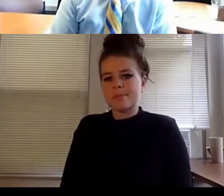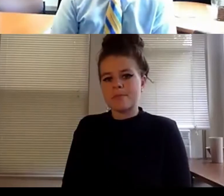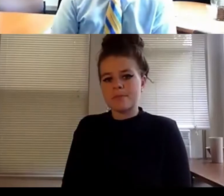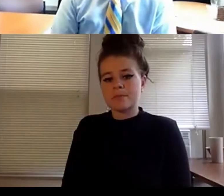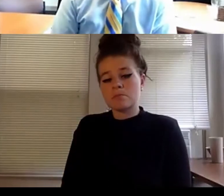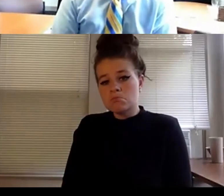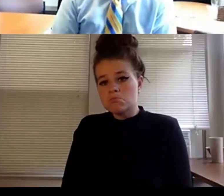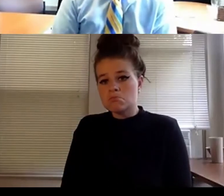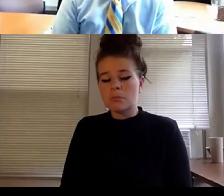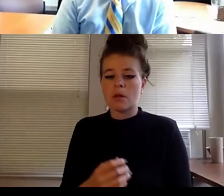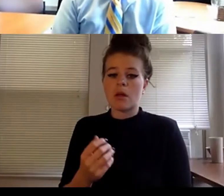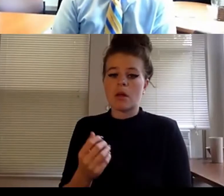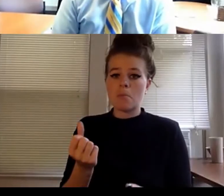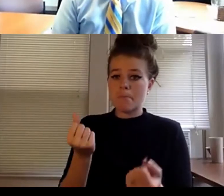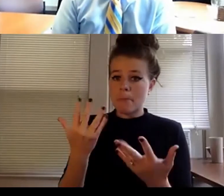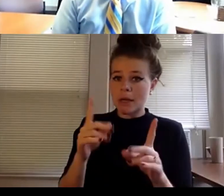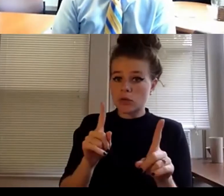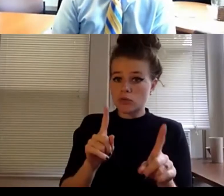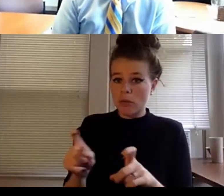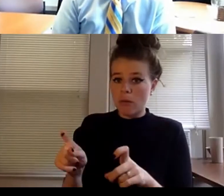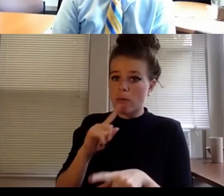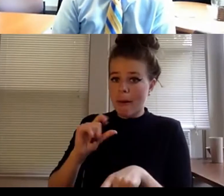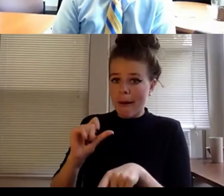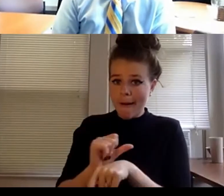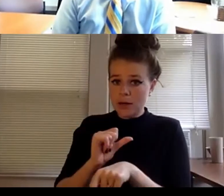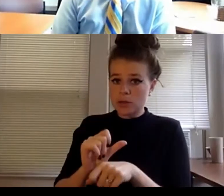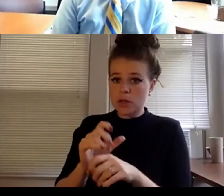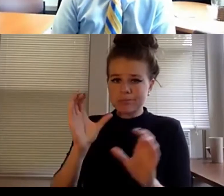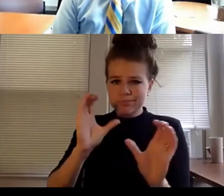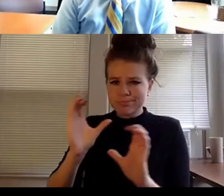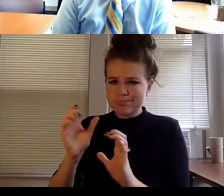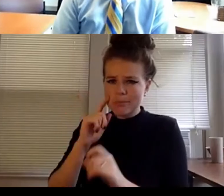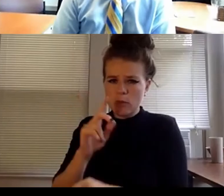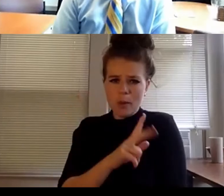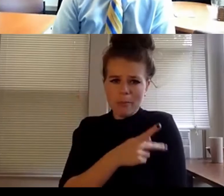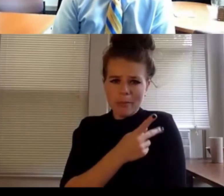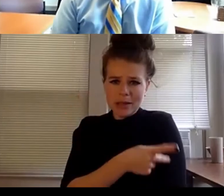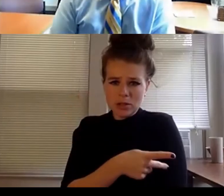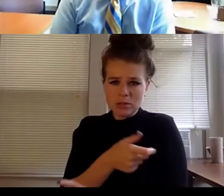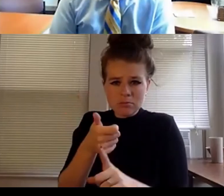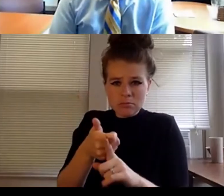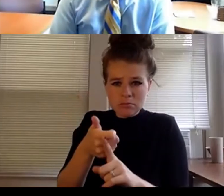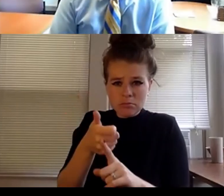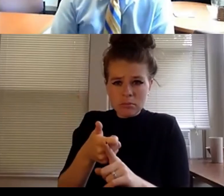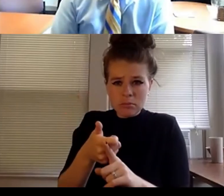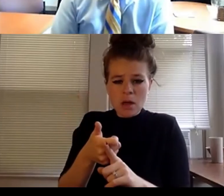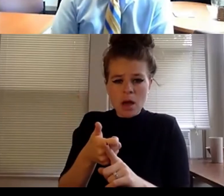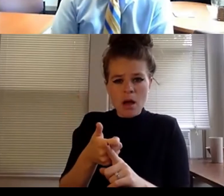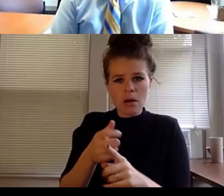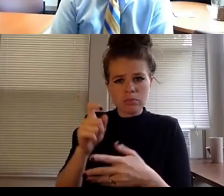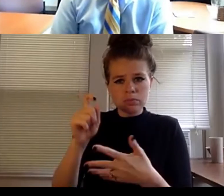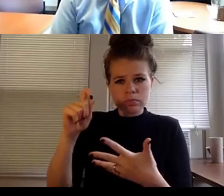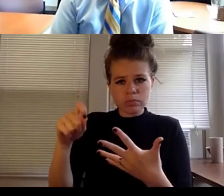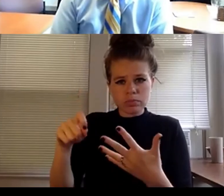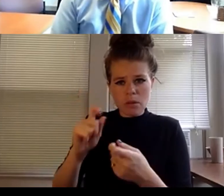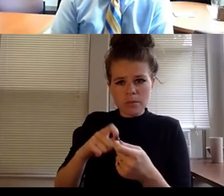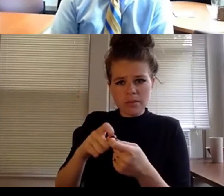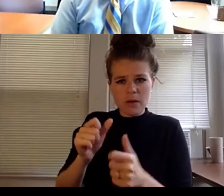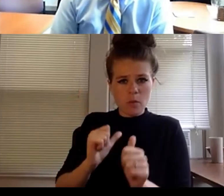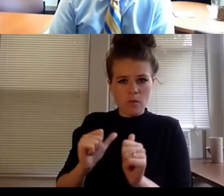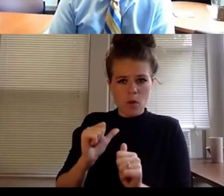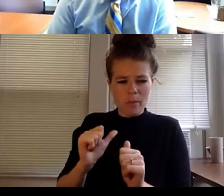And a lot of trials actually are looking for patients who need certain type of performance status